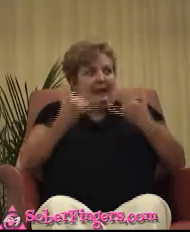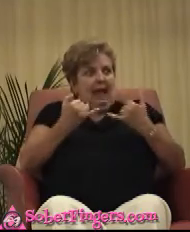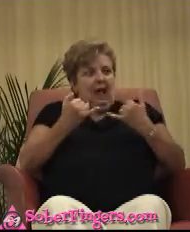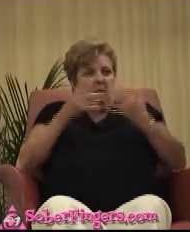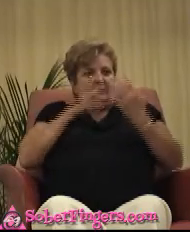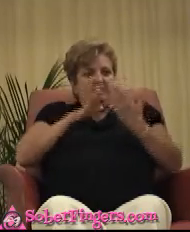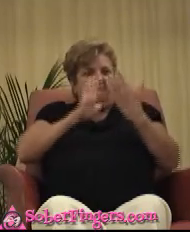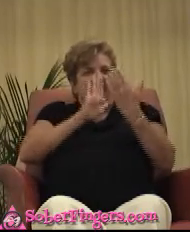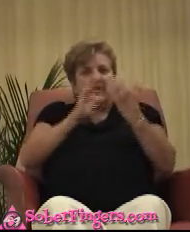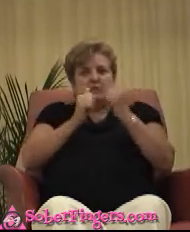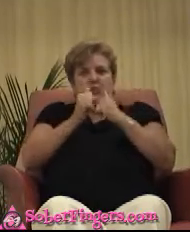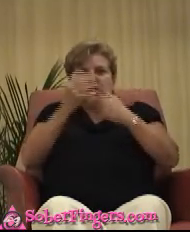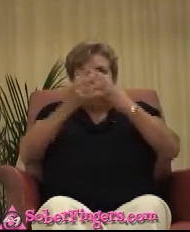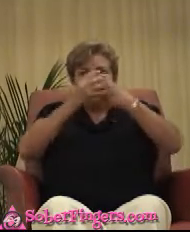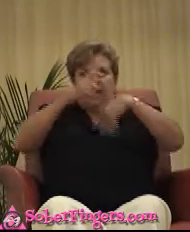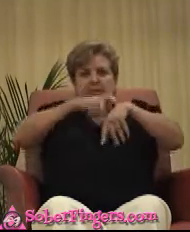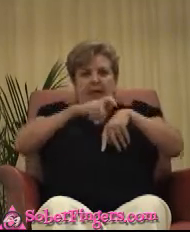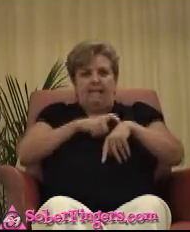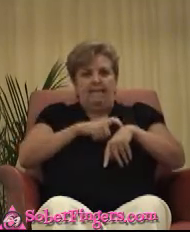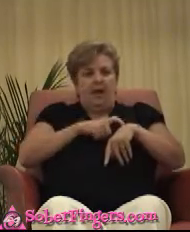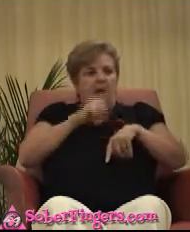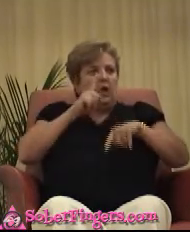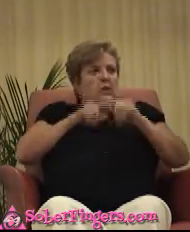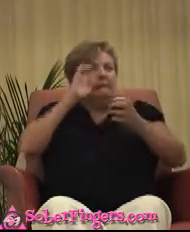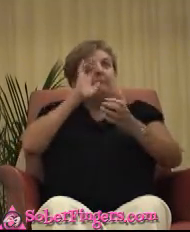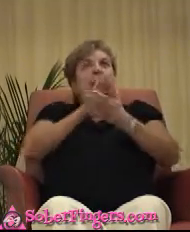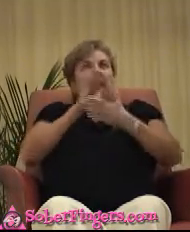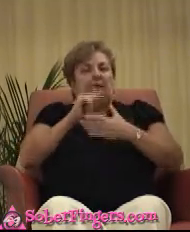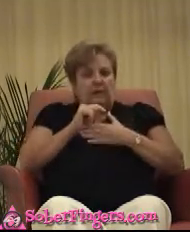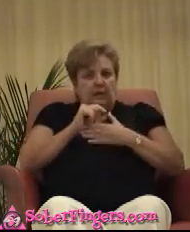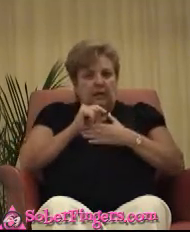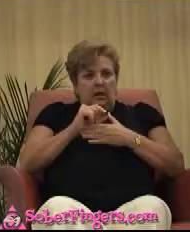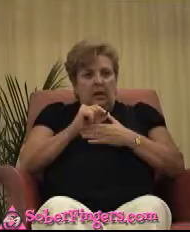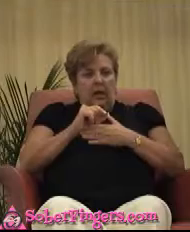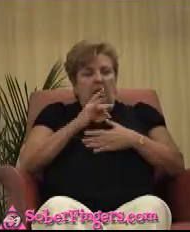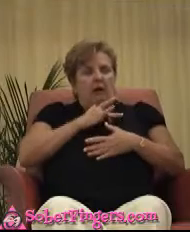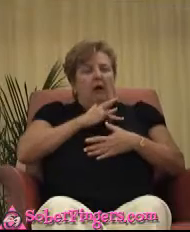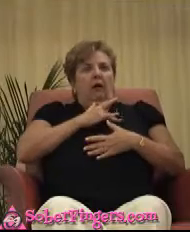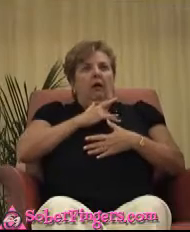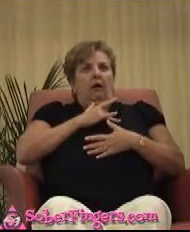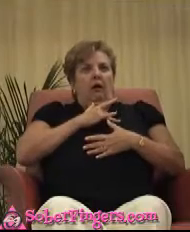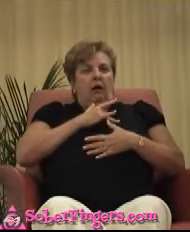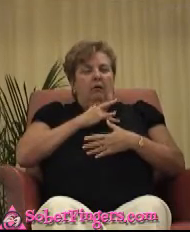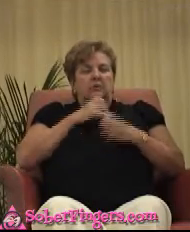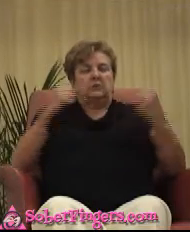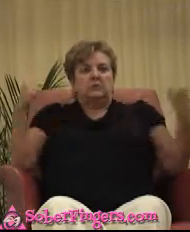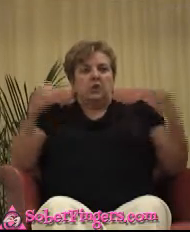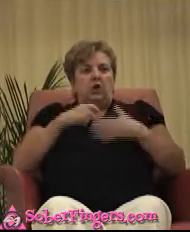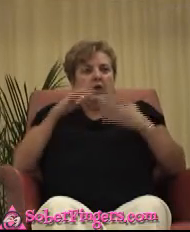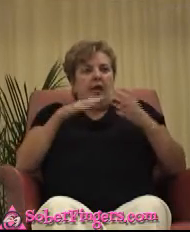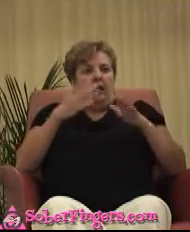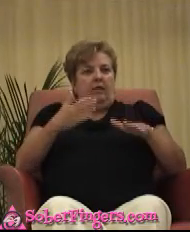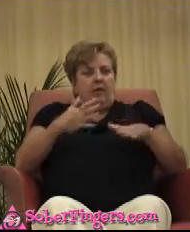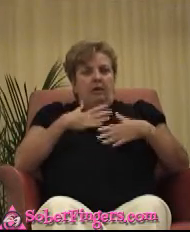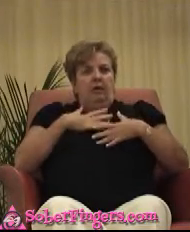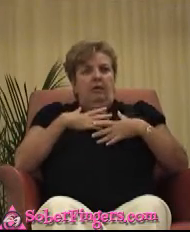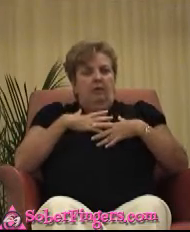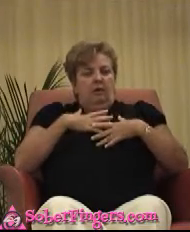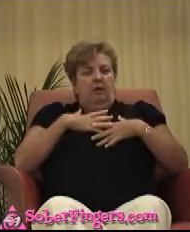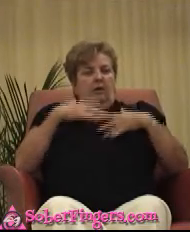was inconceivable, and it would just strike fear and terror in my heart. And it'd take me a couple of days for my breathing just to return to normal, and then they would